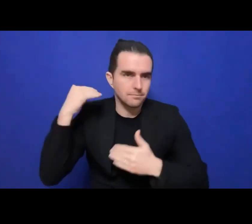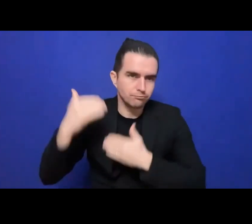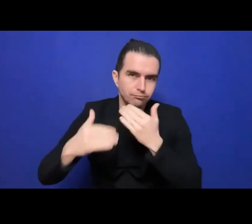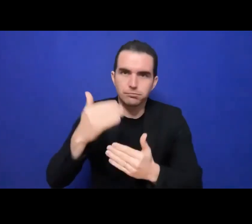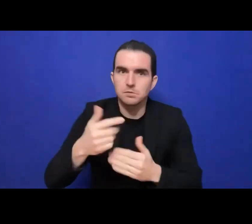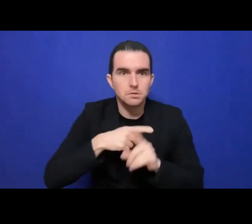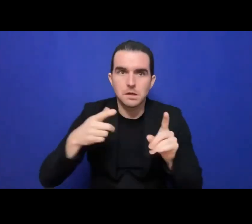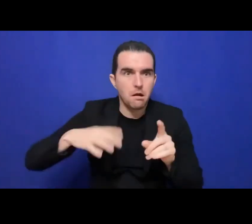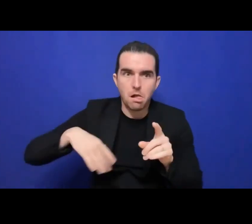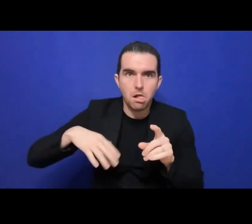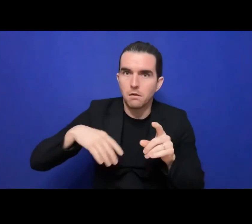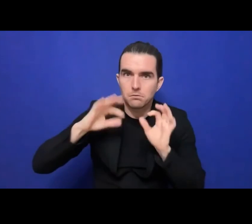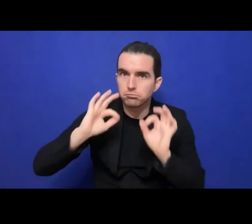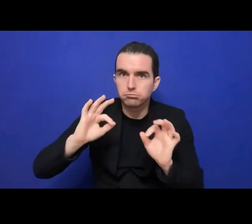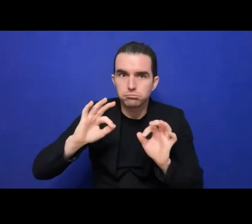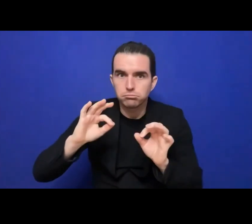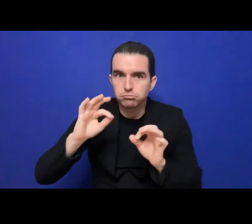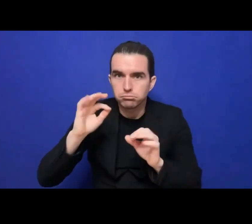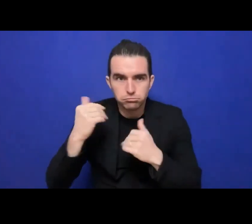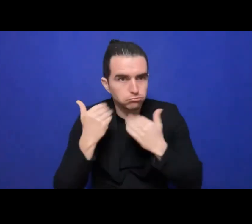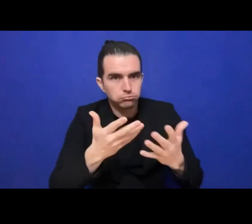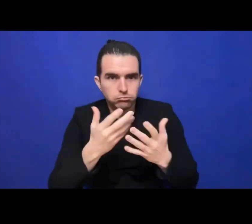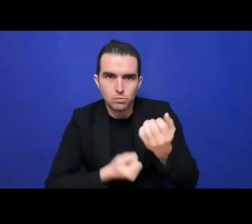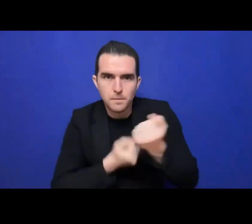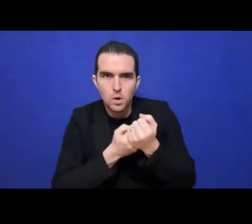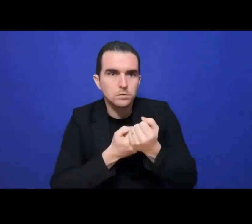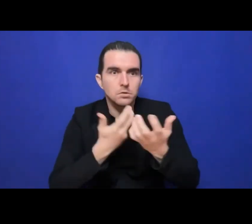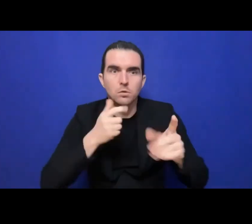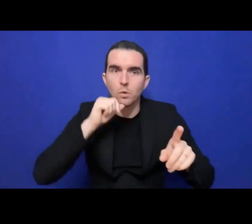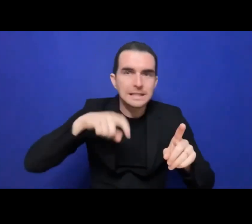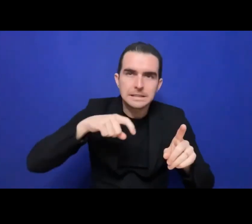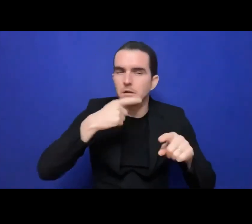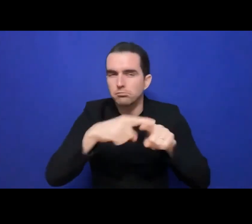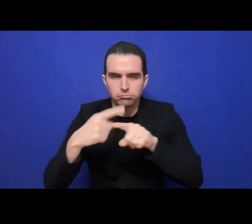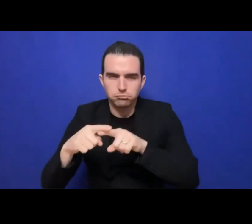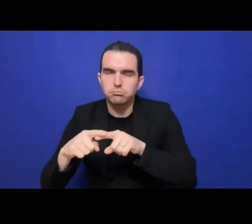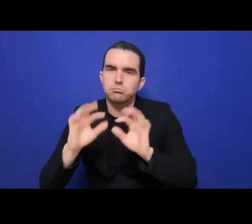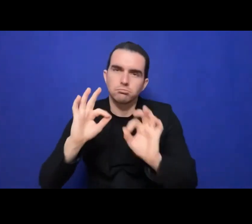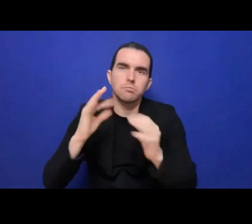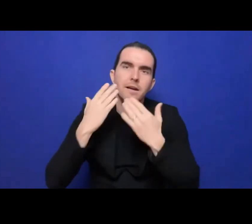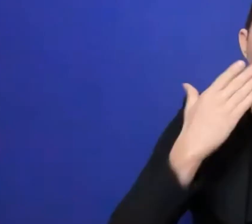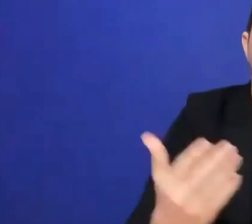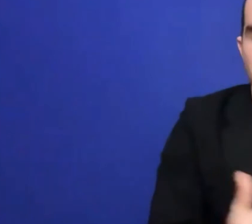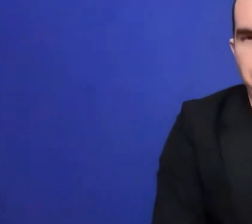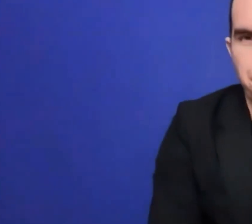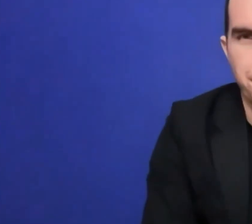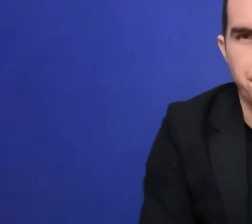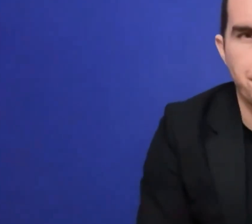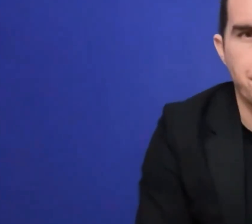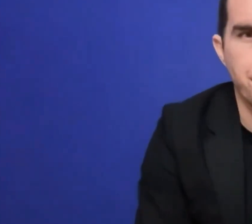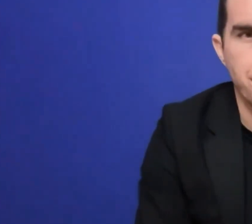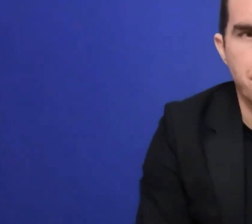example. Thank you. Great, thank you, Mercy. So,